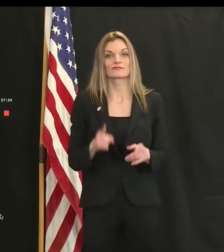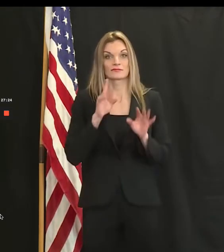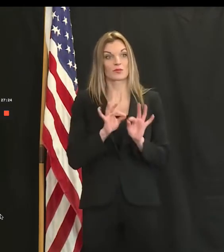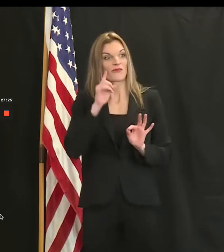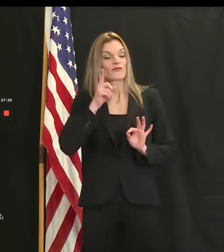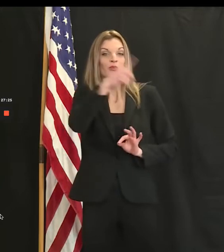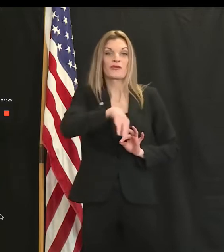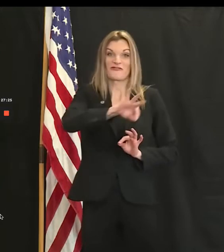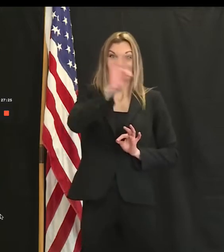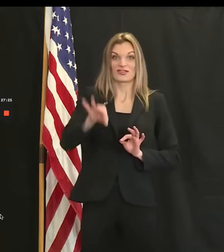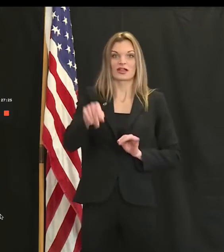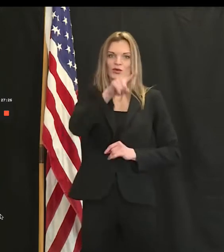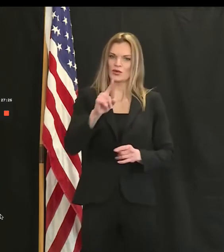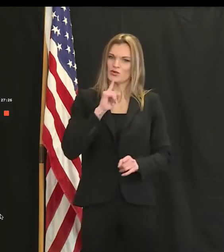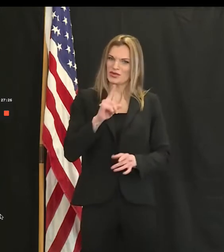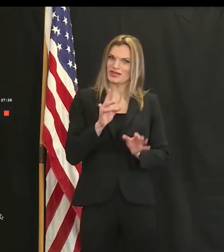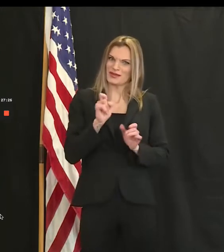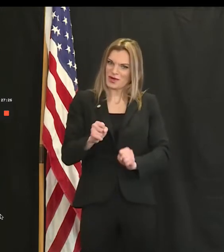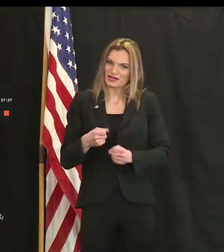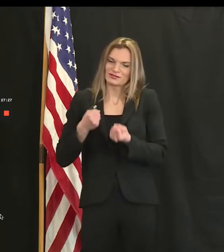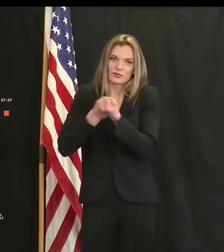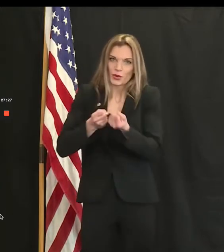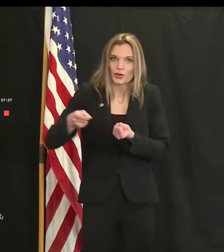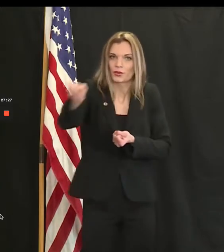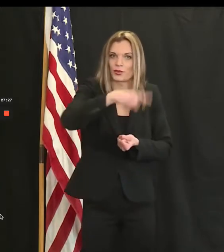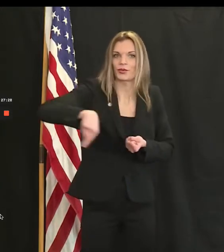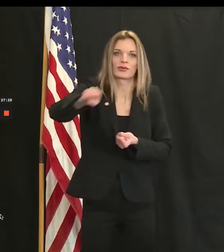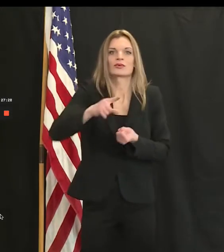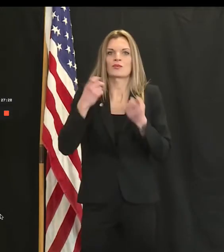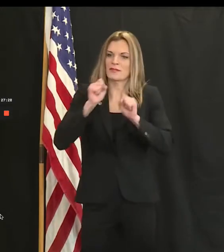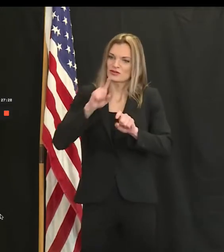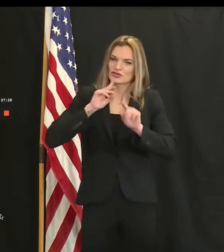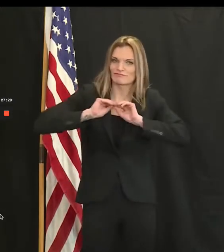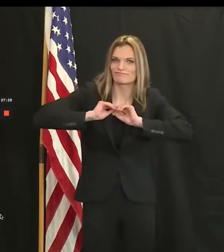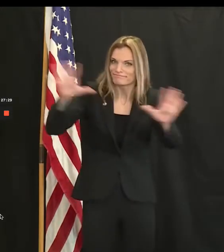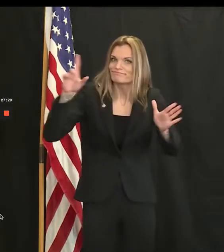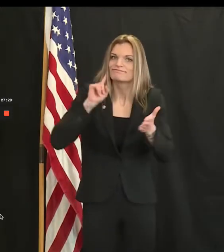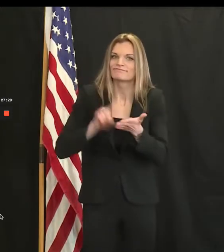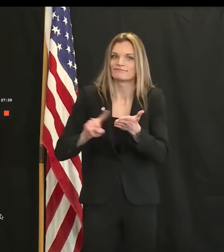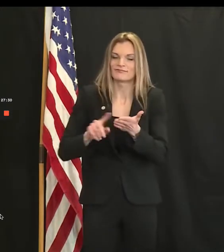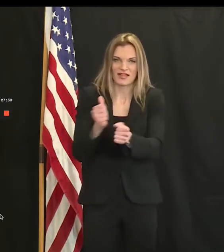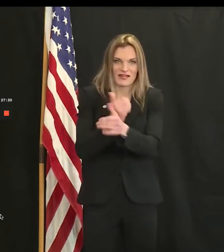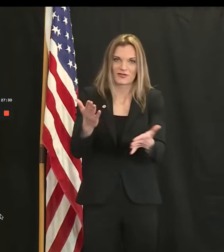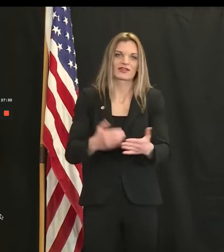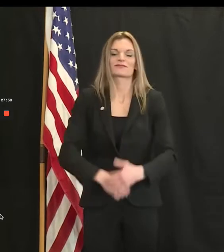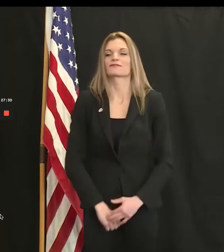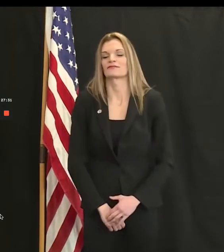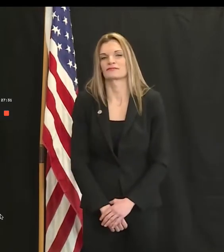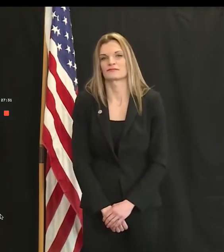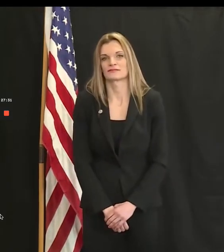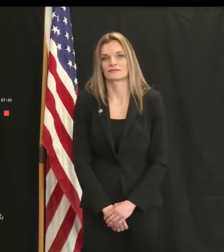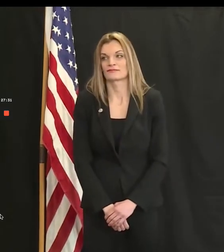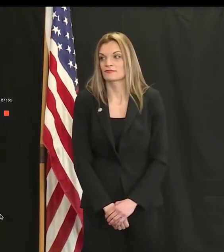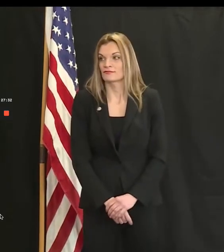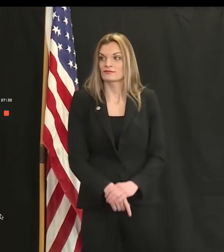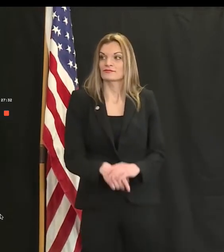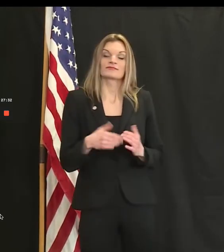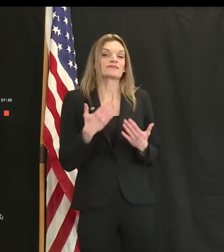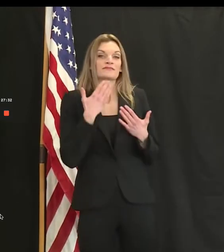the citizens of Flint deserved for us to use every single investigative tool at our disposal. Thank you,